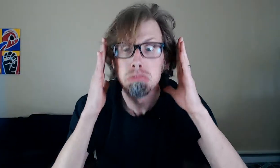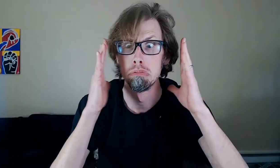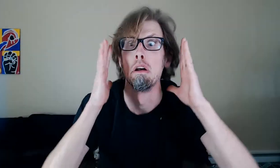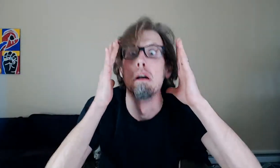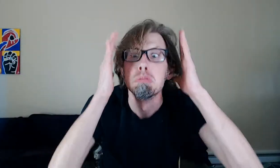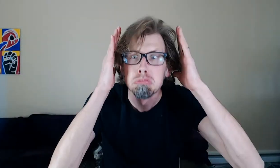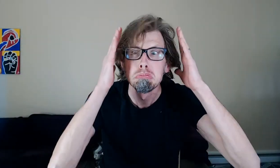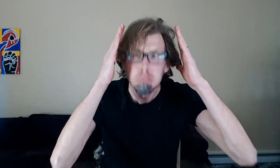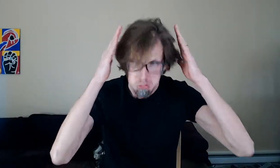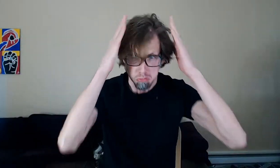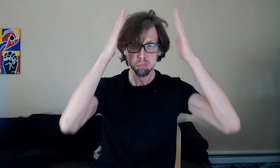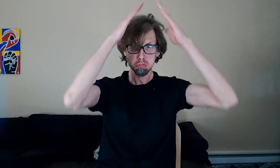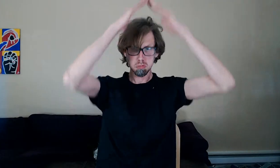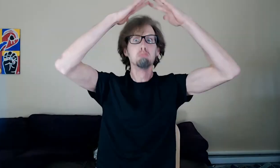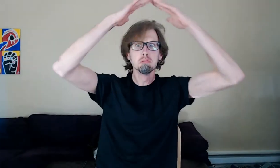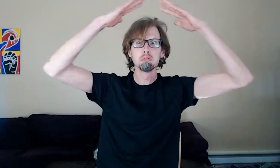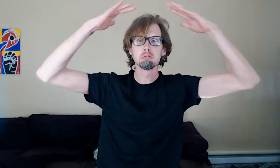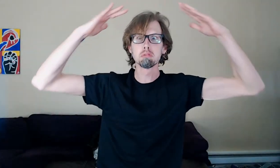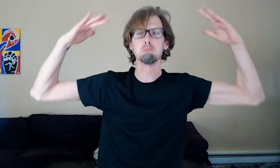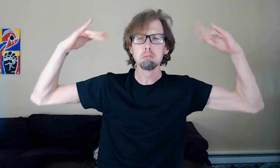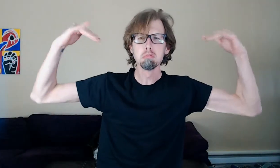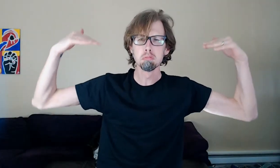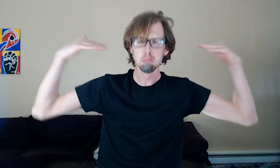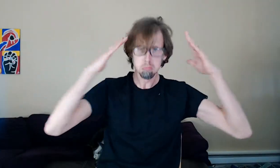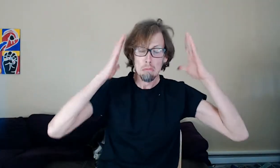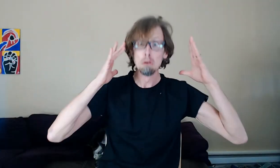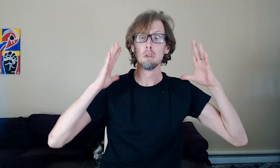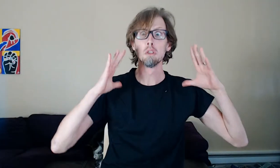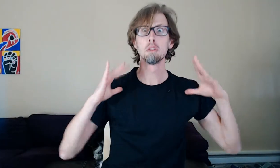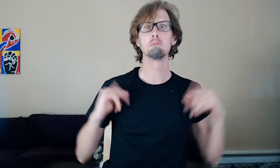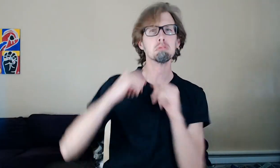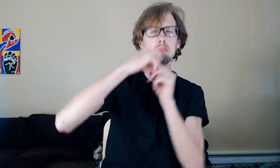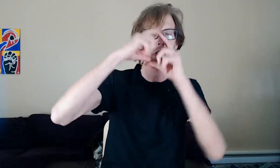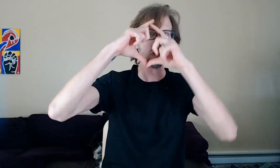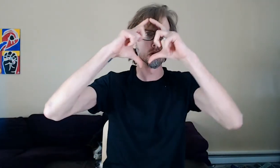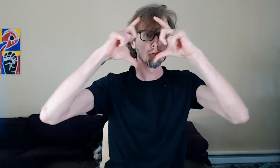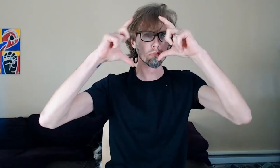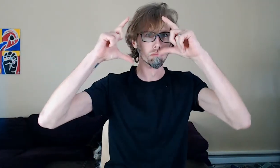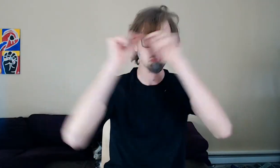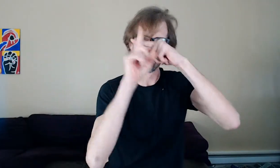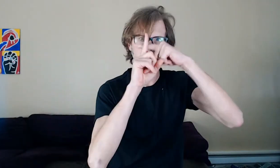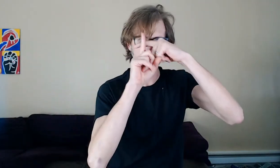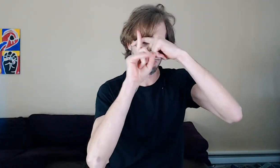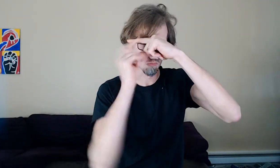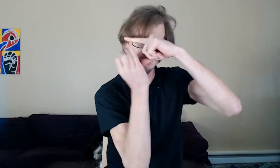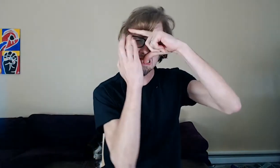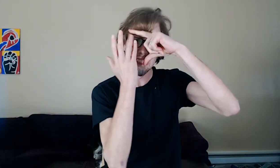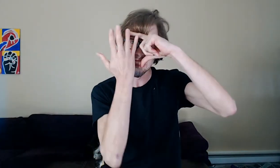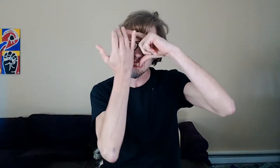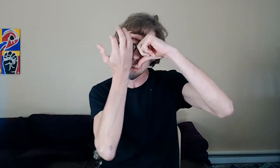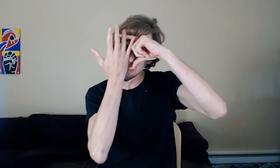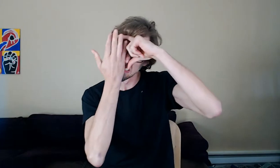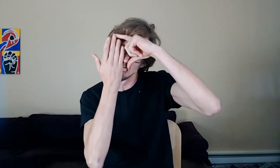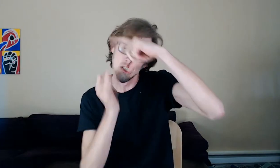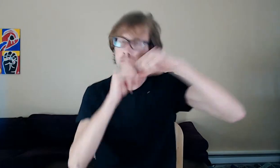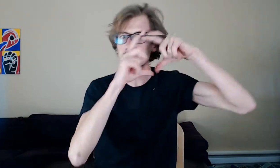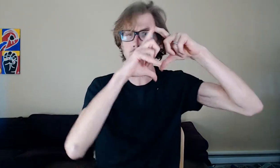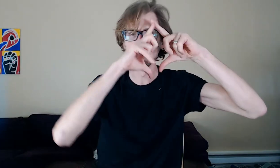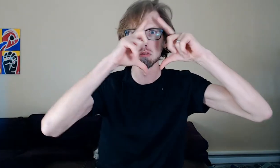plywood to put right down the middle, glue all three of those pieces together, and drive in screws from both sides. That'll make a really solid beam to put in place and